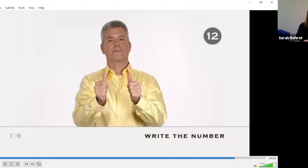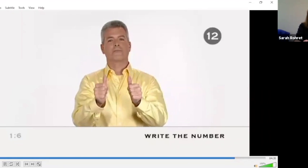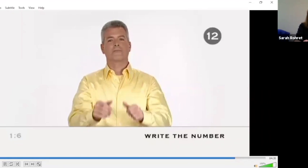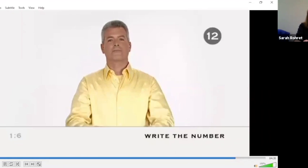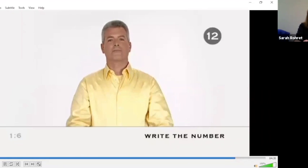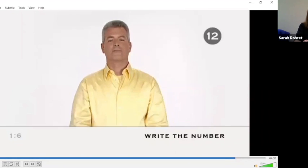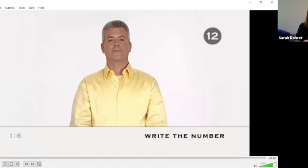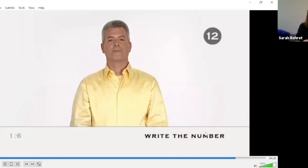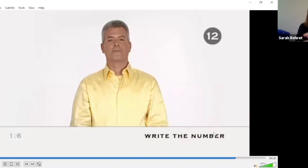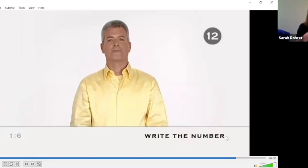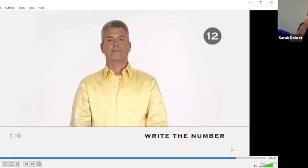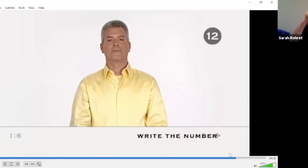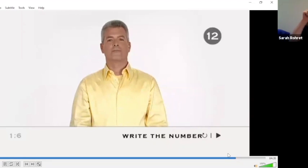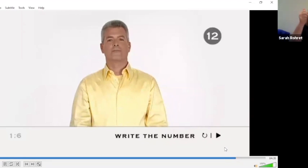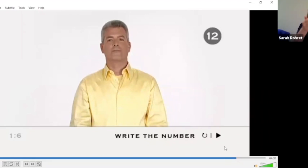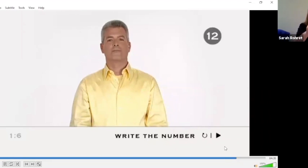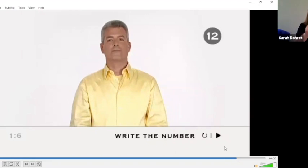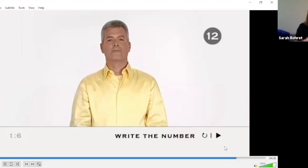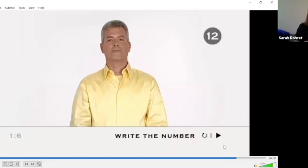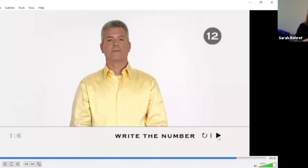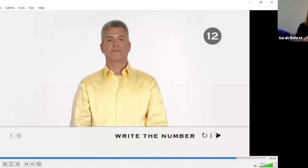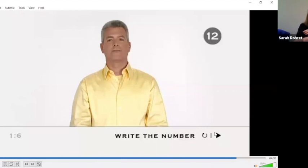Hmm. He just does two.